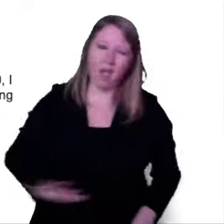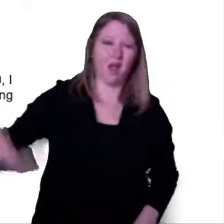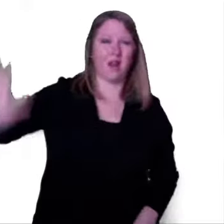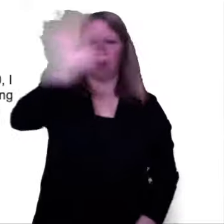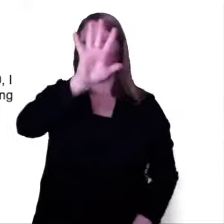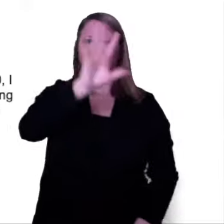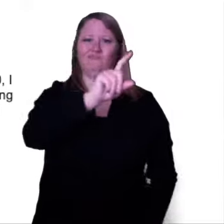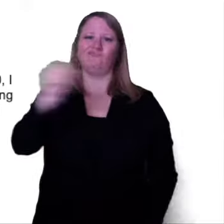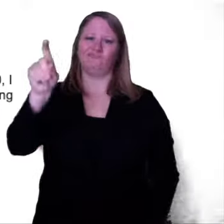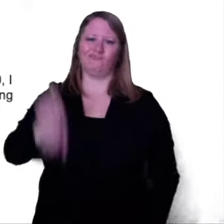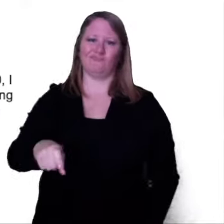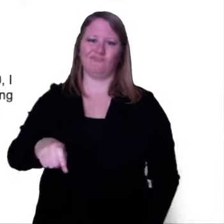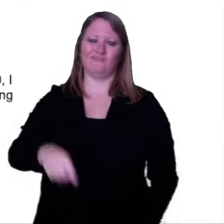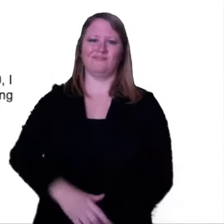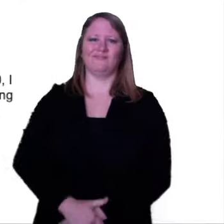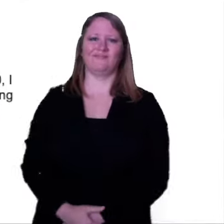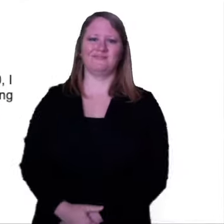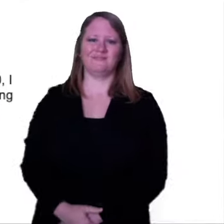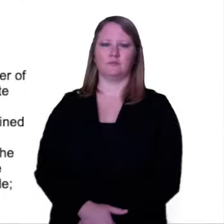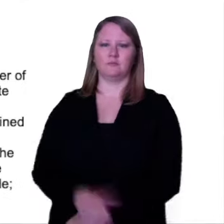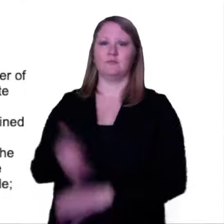counties in Texas, and